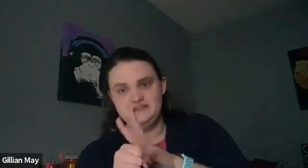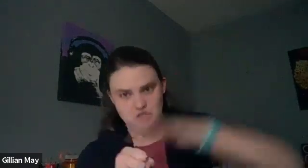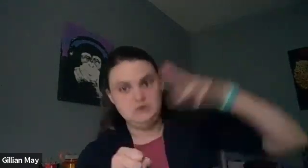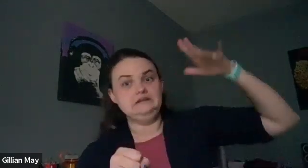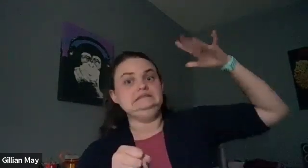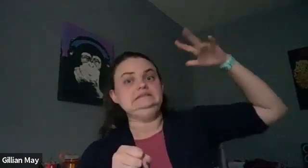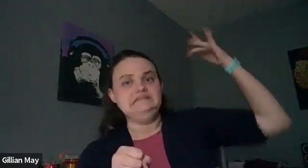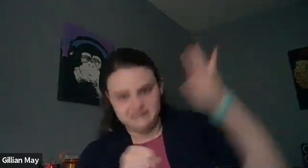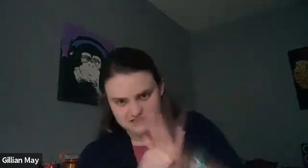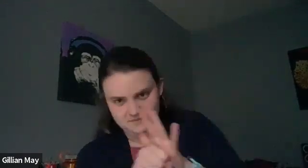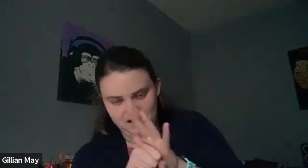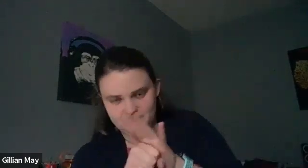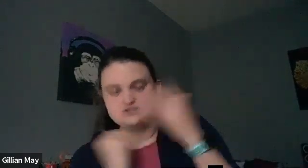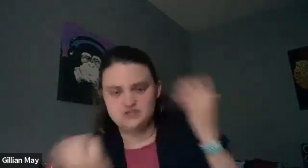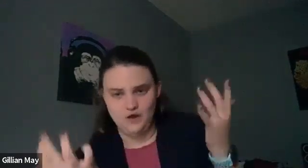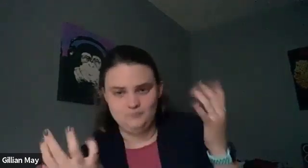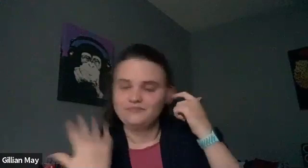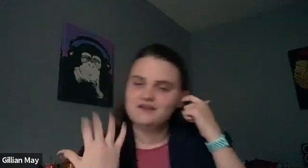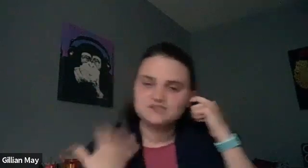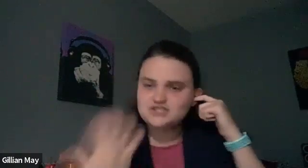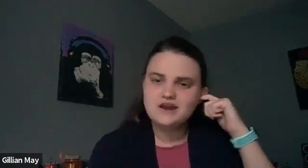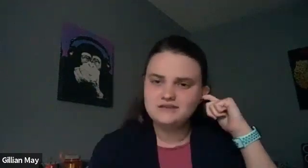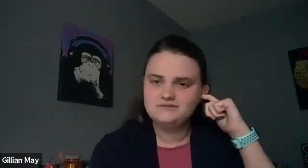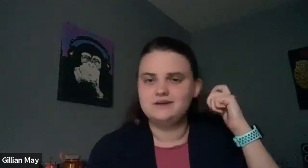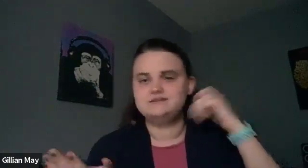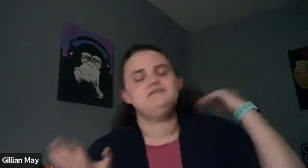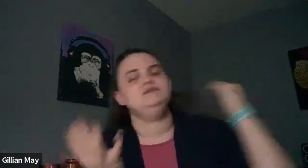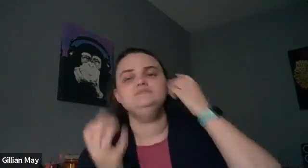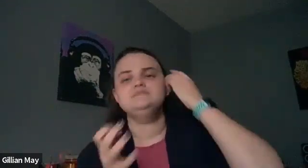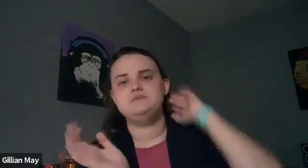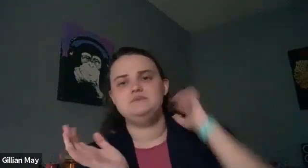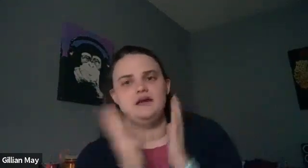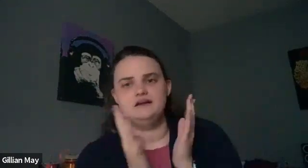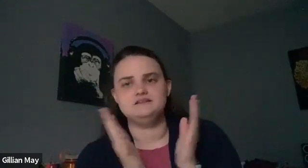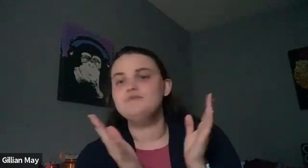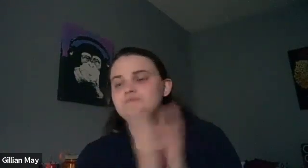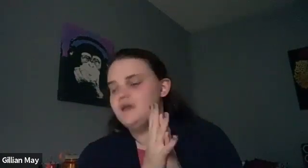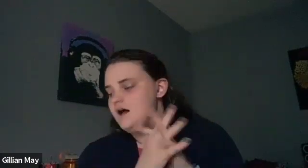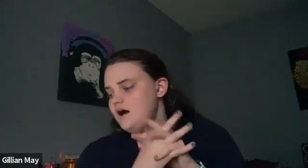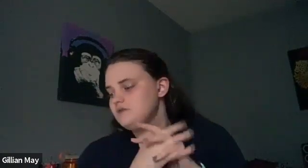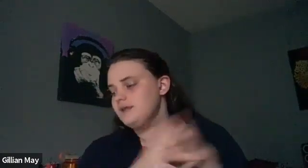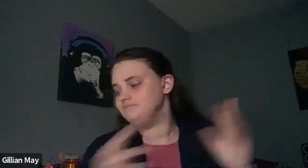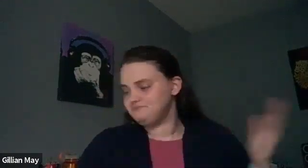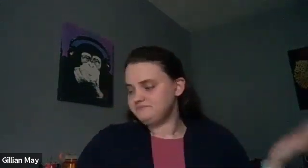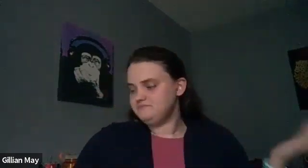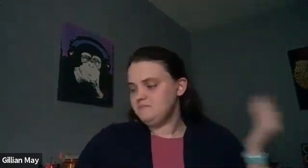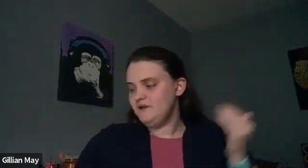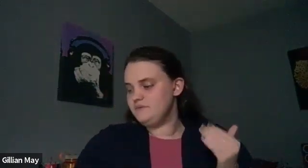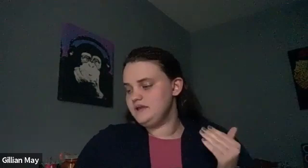you were and slamming down. So just thought I'd give you guys that little tidbit ahead of time. All right. And then we